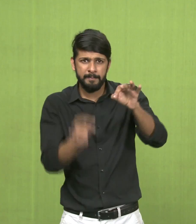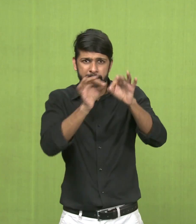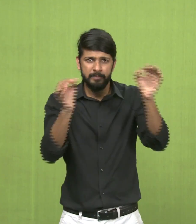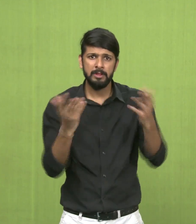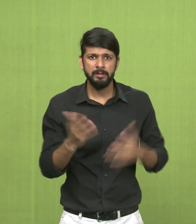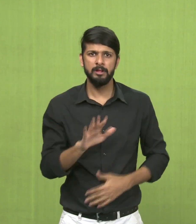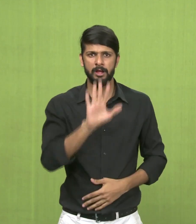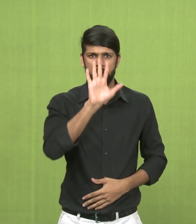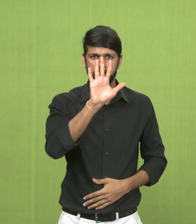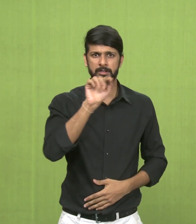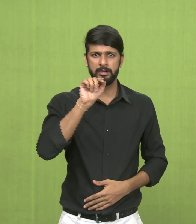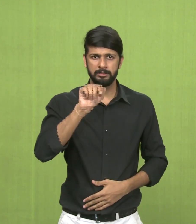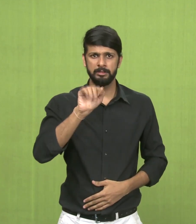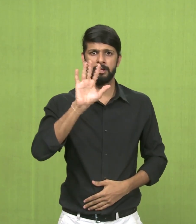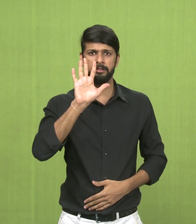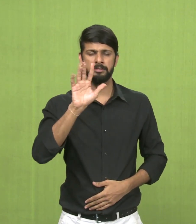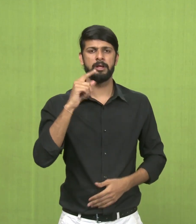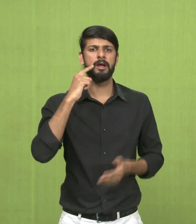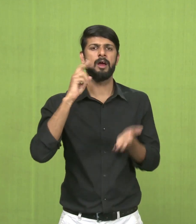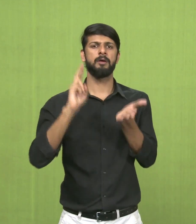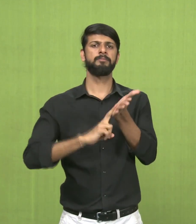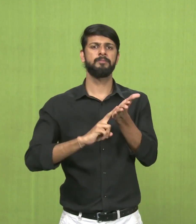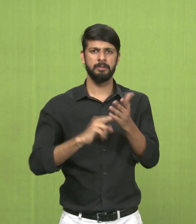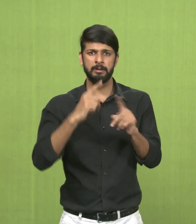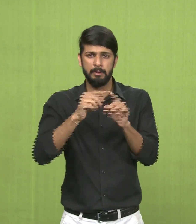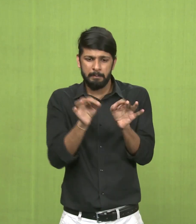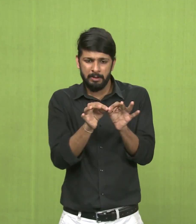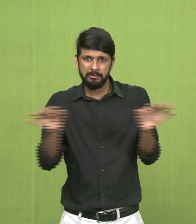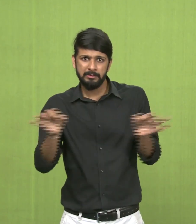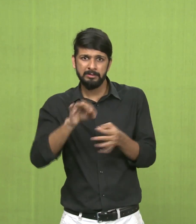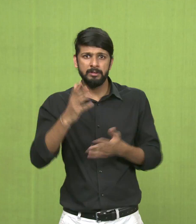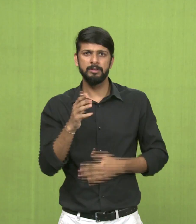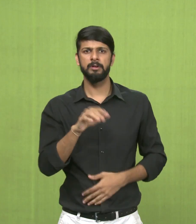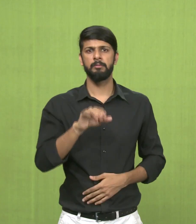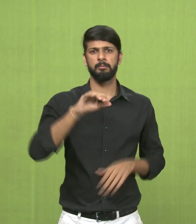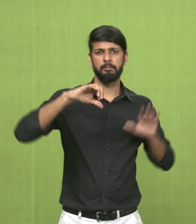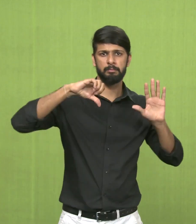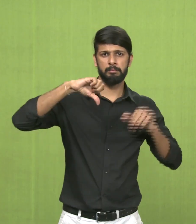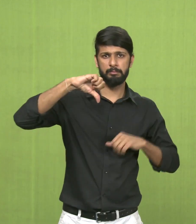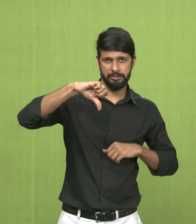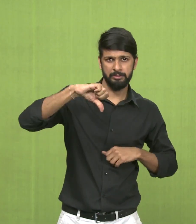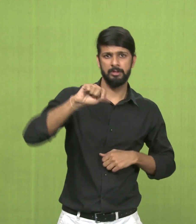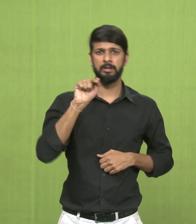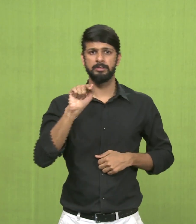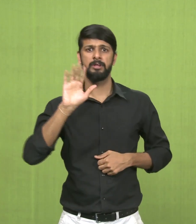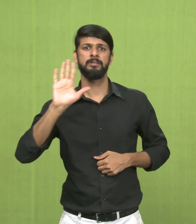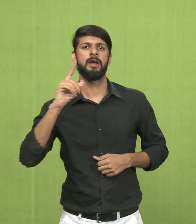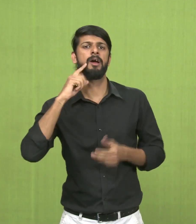The size is 5.5 inches into 9.5